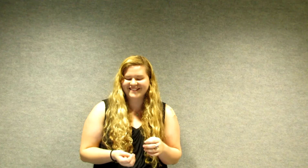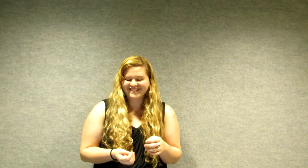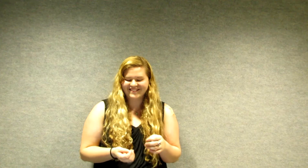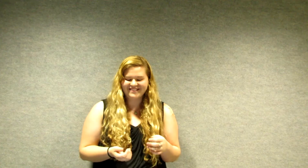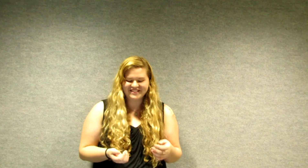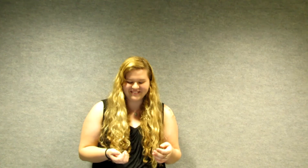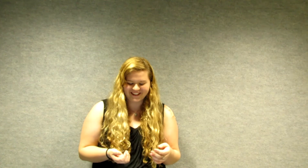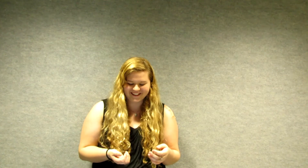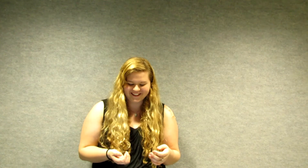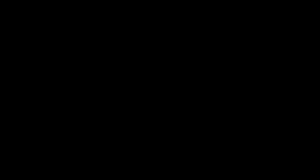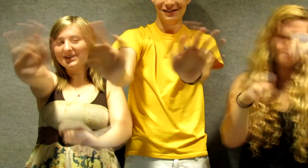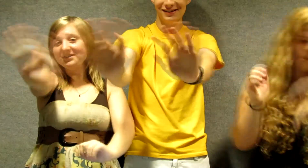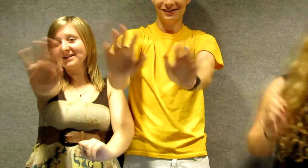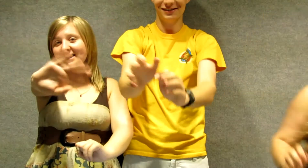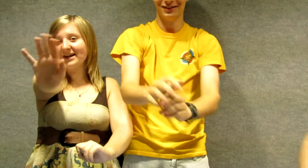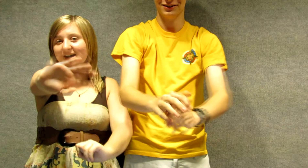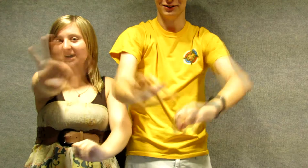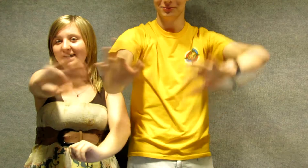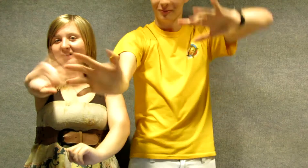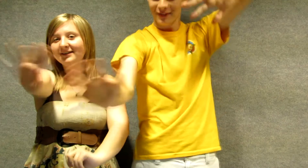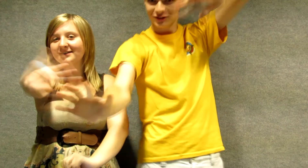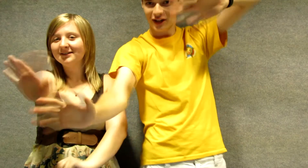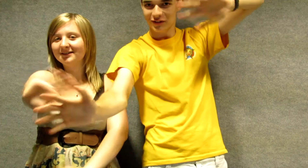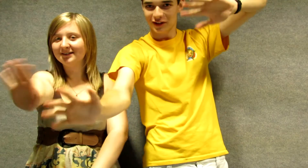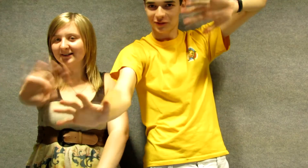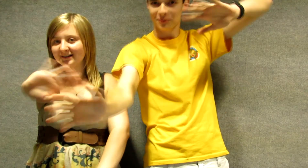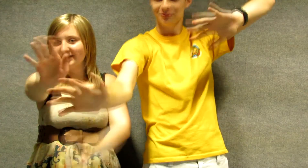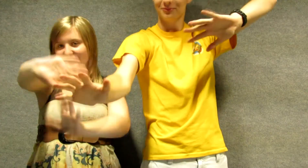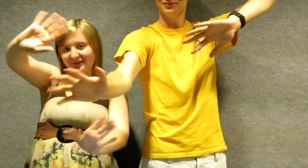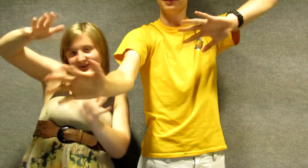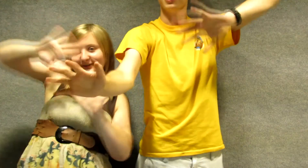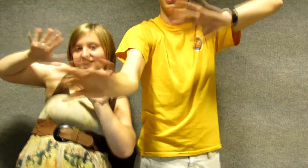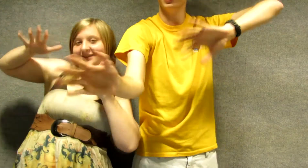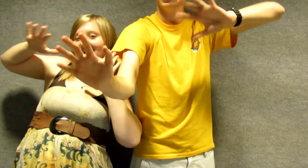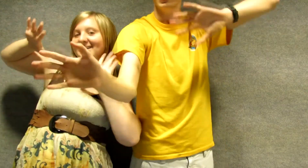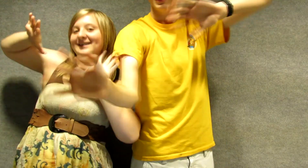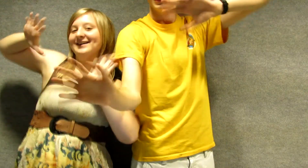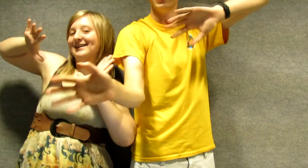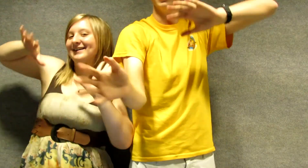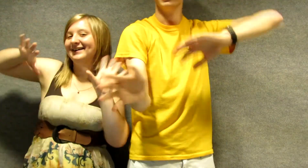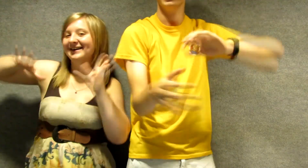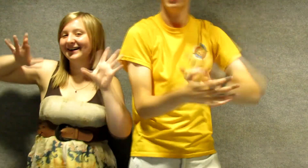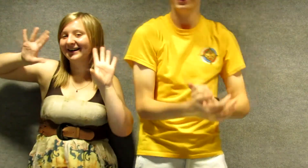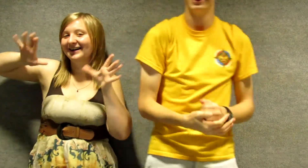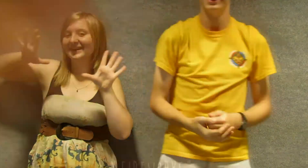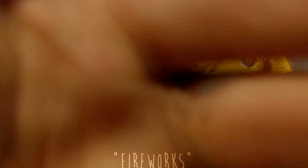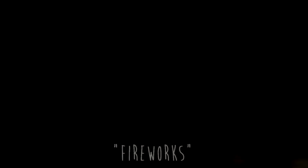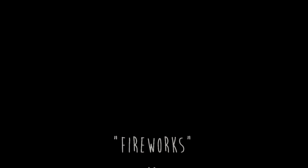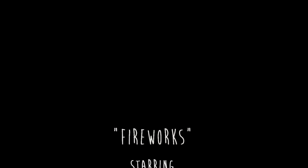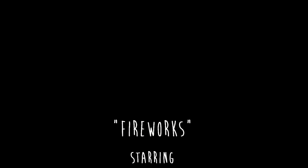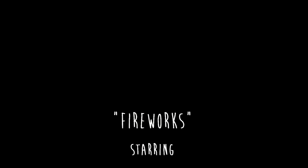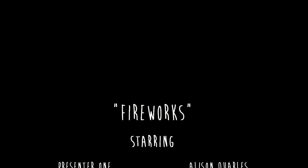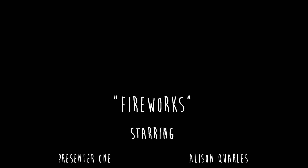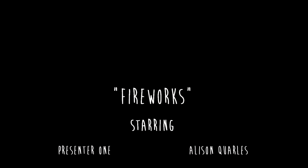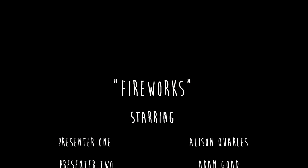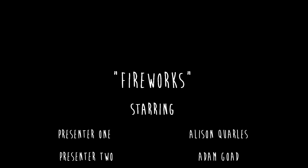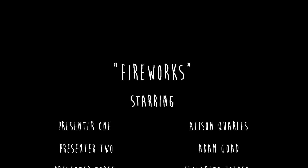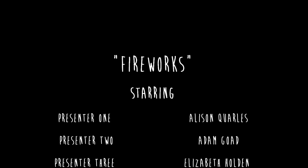What are you doing? Sayonara. Jazz hands. Baby, you're a fan.